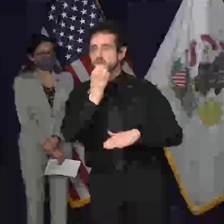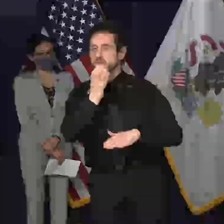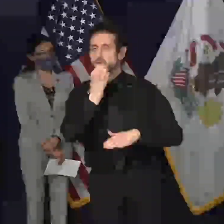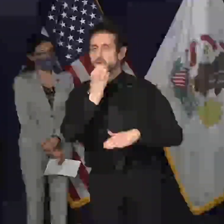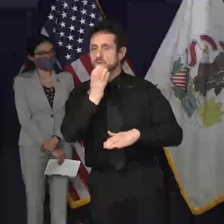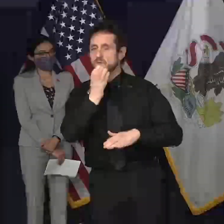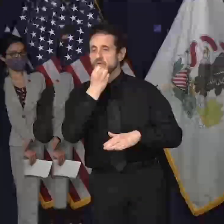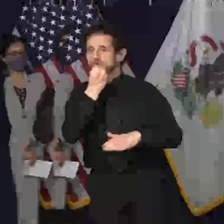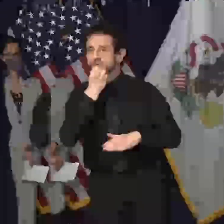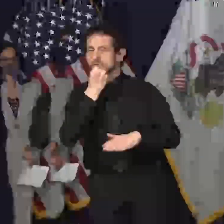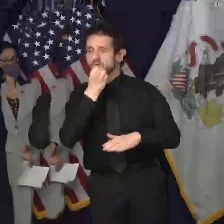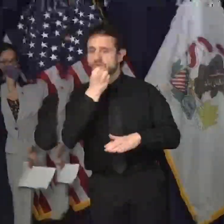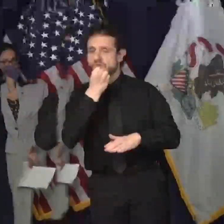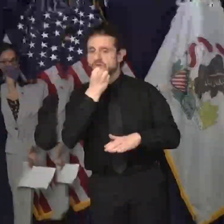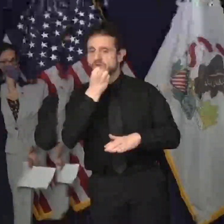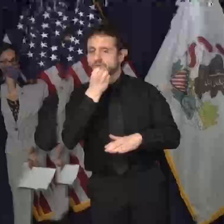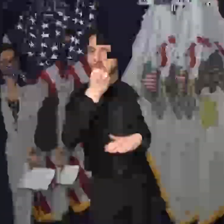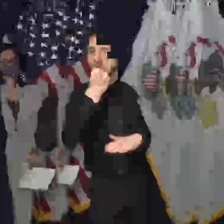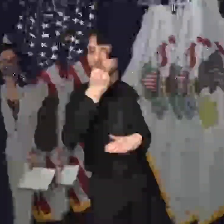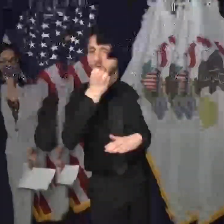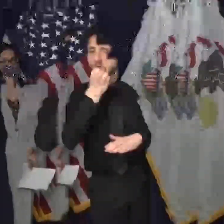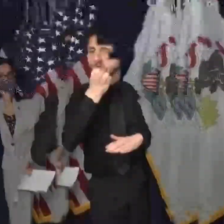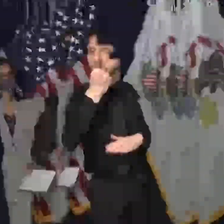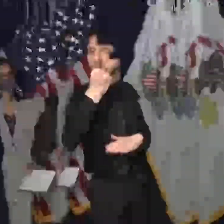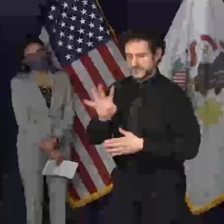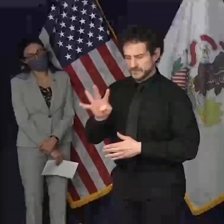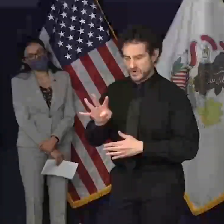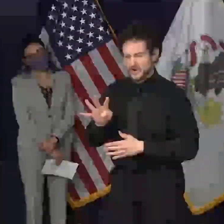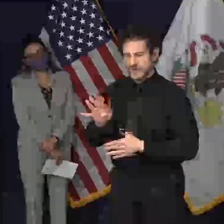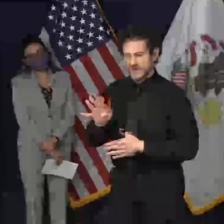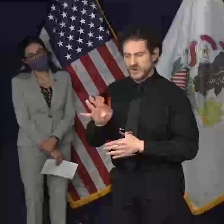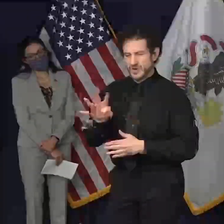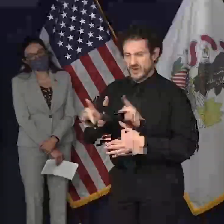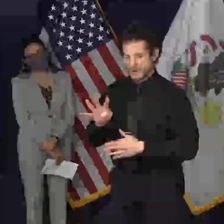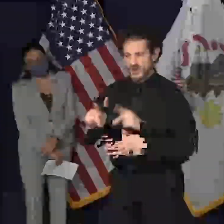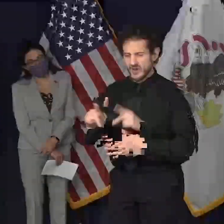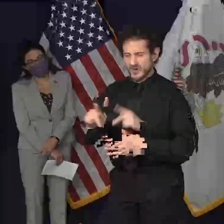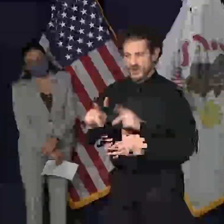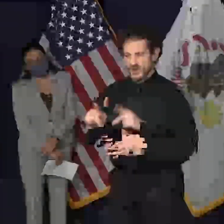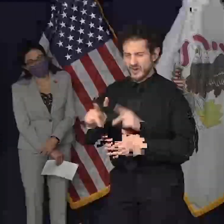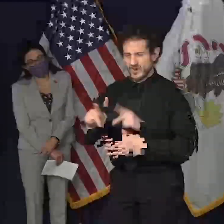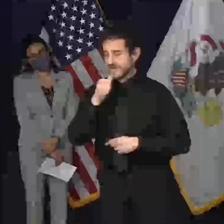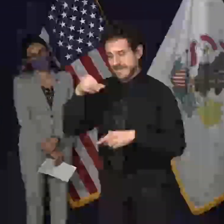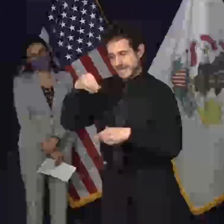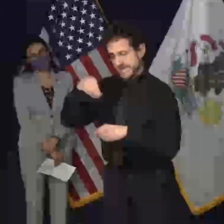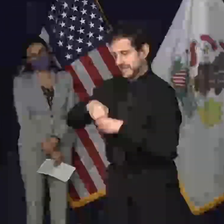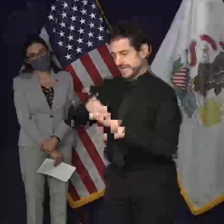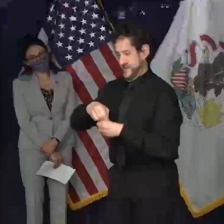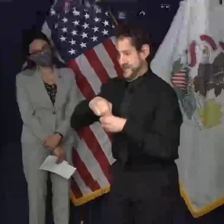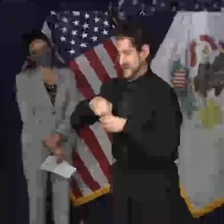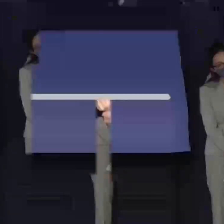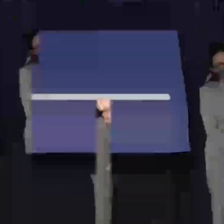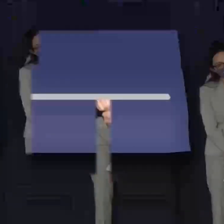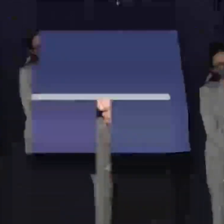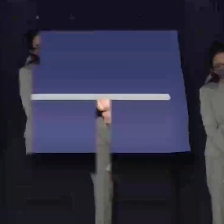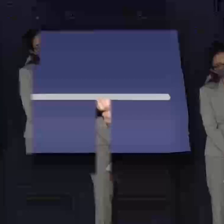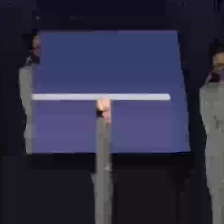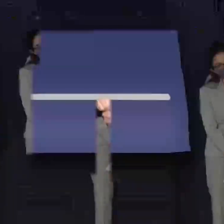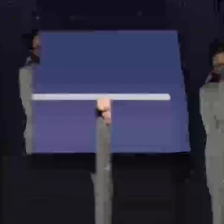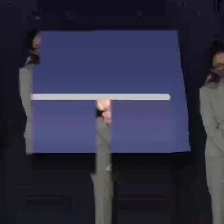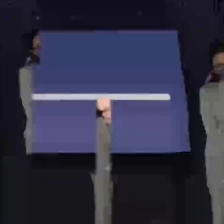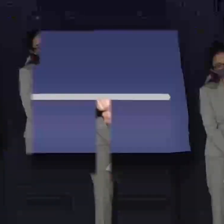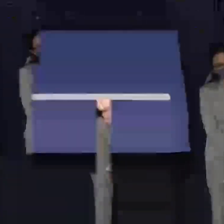four. Can they have their outside seating only, and can that account for social distancing, and can they open prior to the phase if they do